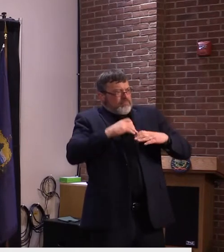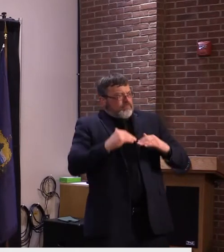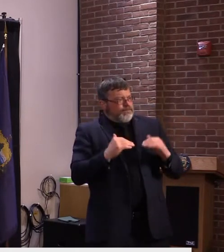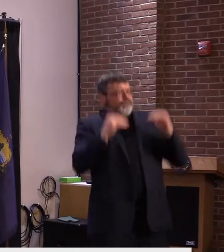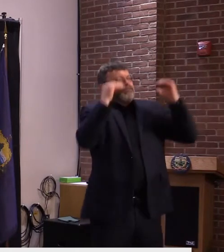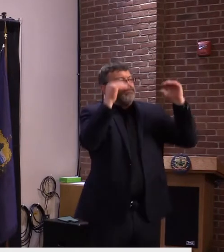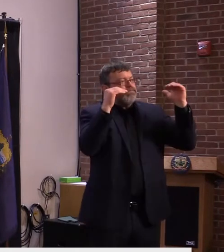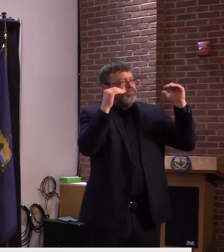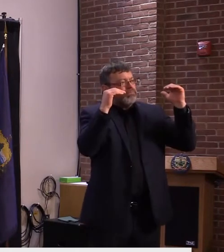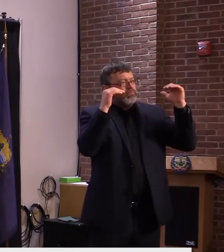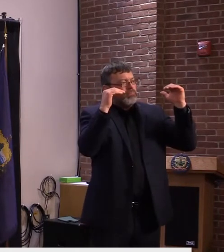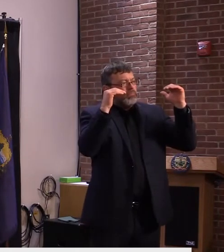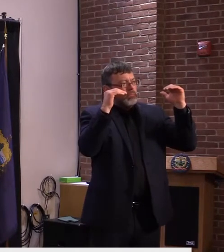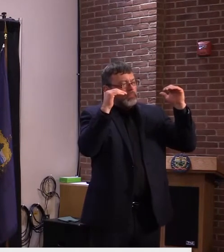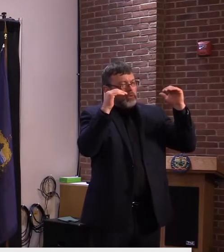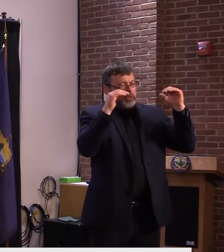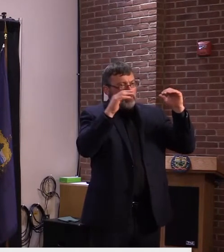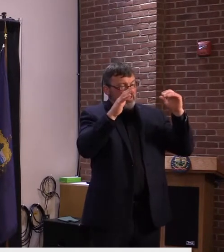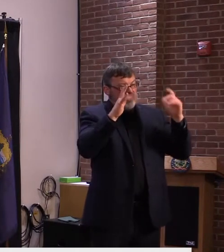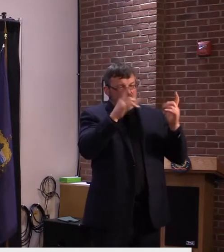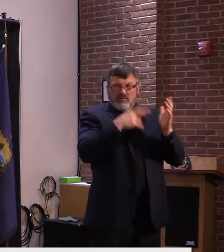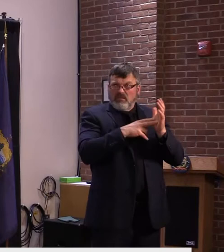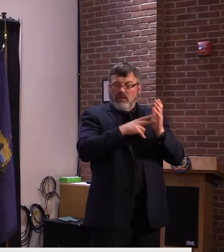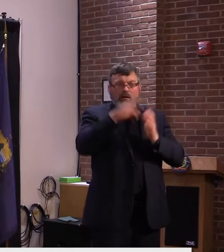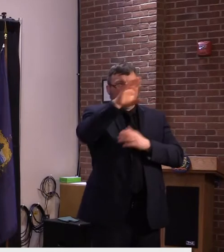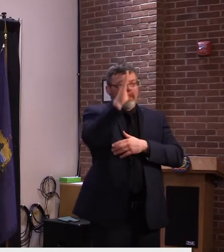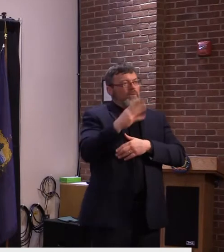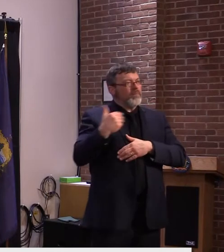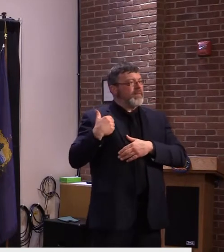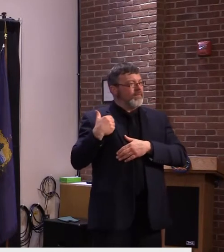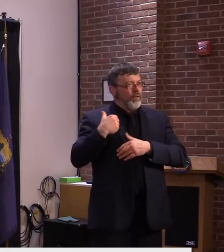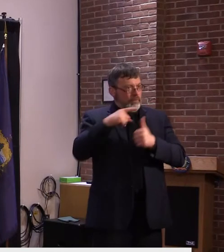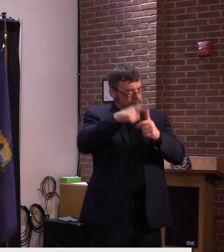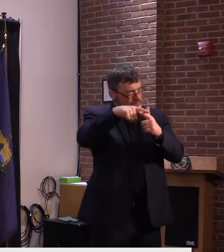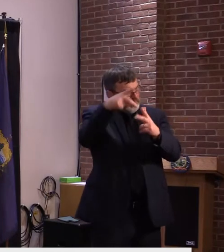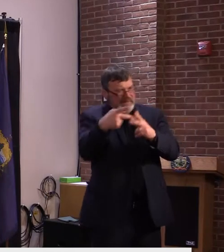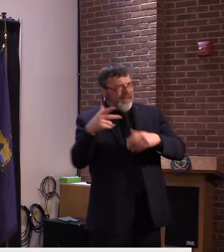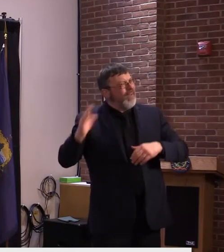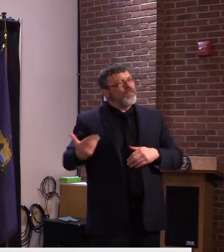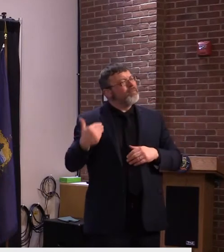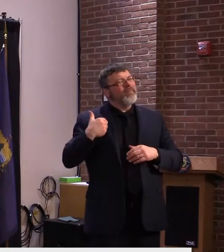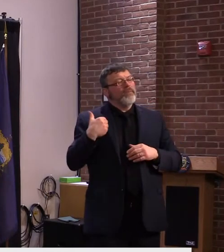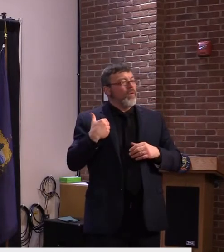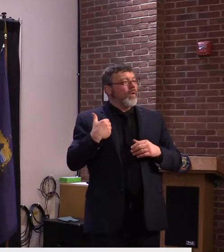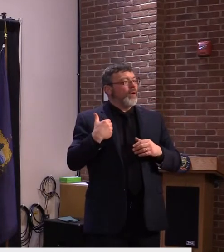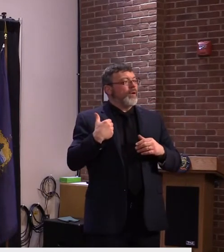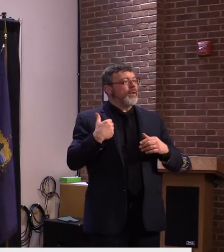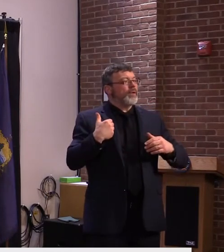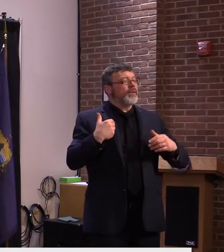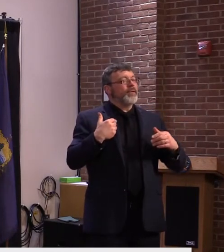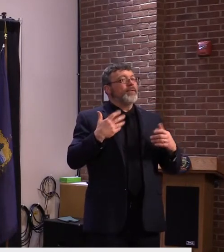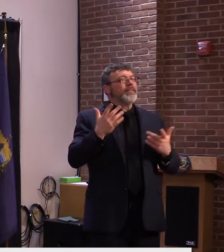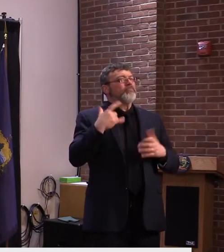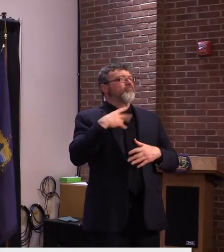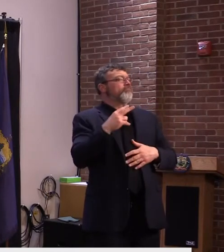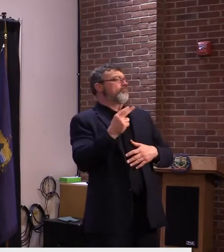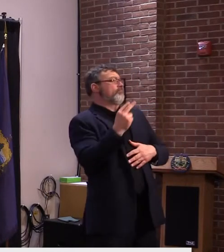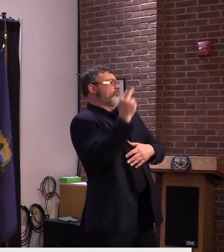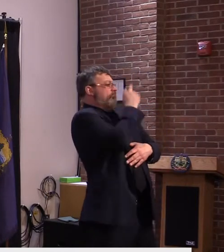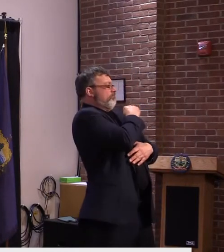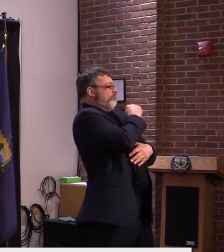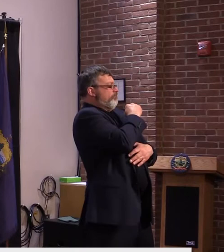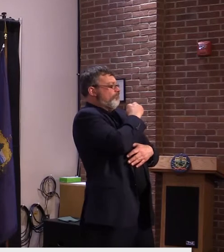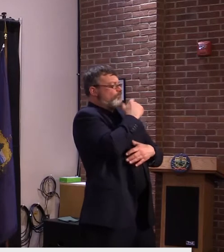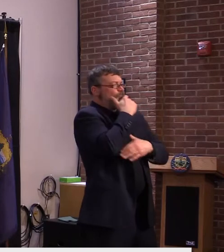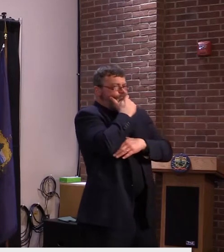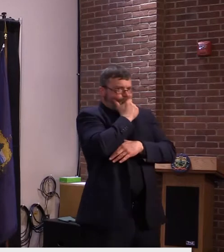know timelines and what have you. Now, in retrospect, and as science is honing this down further, it